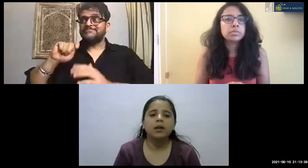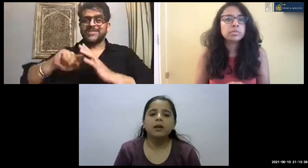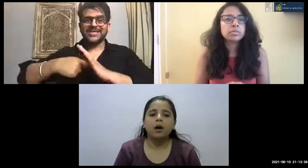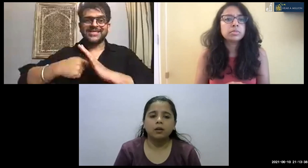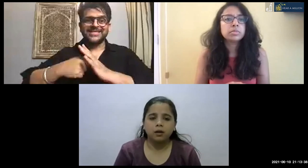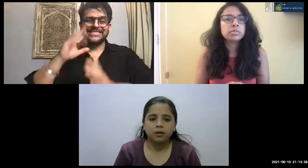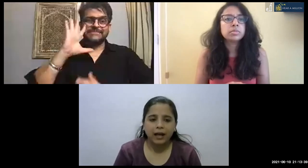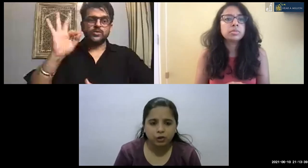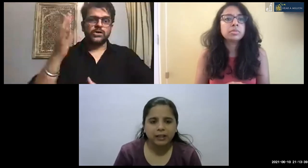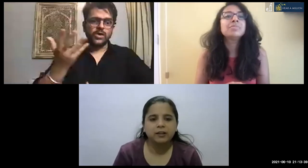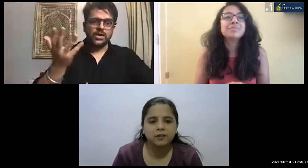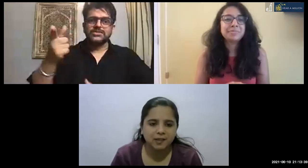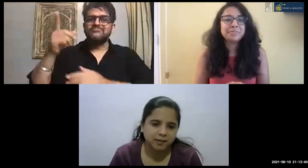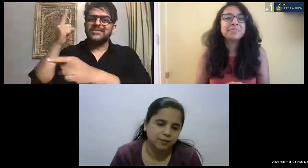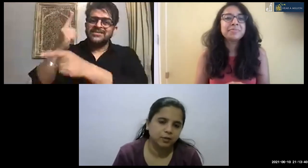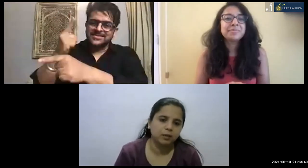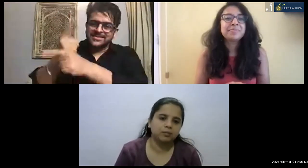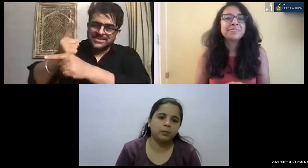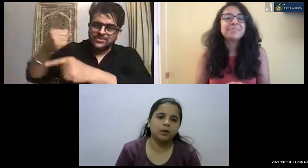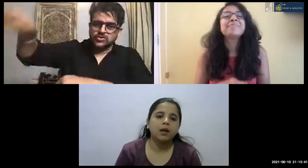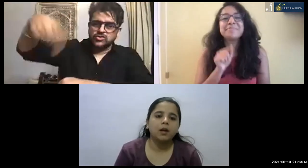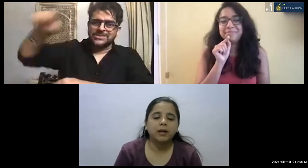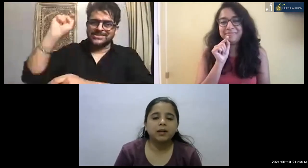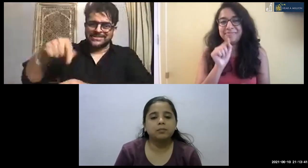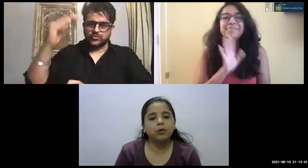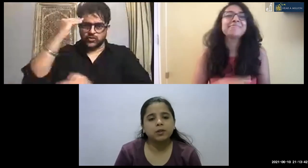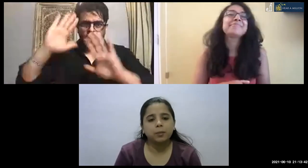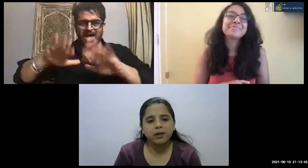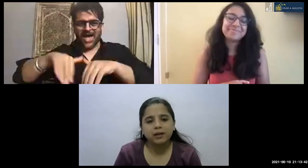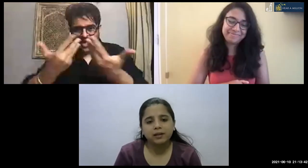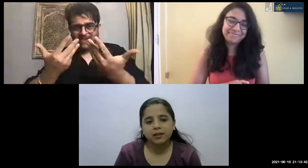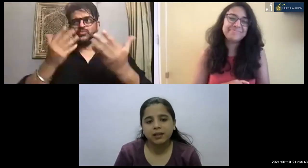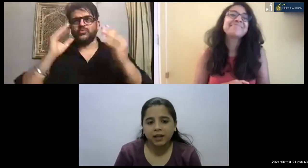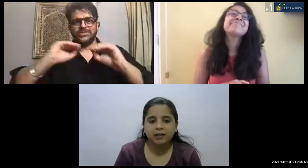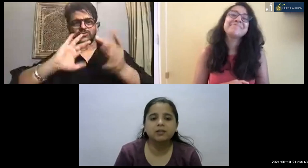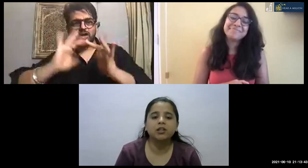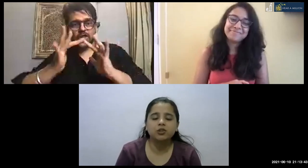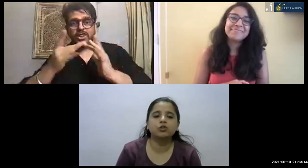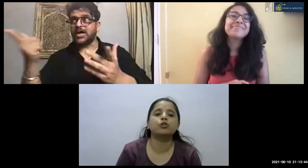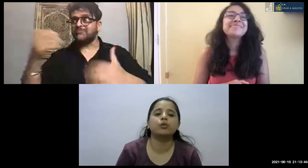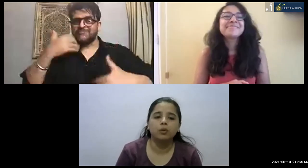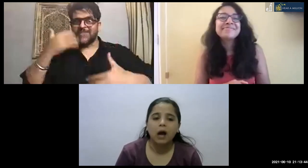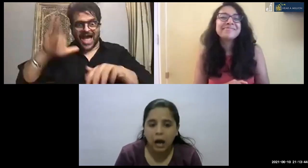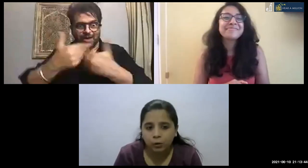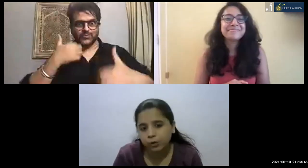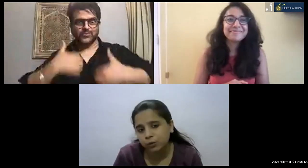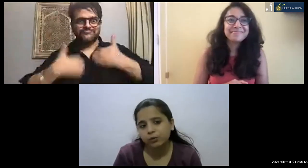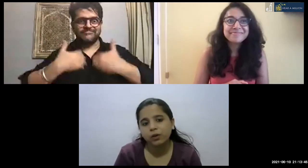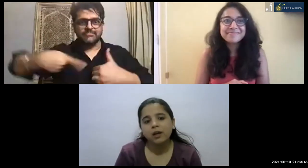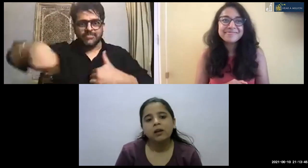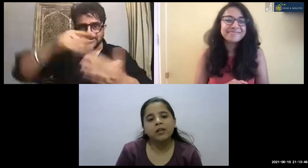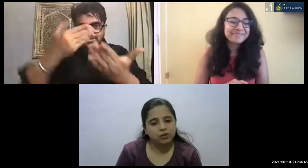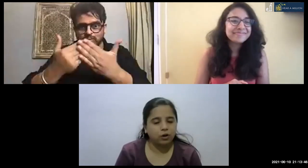education actually gives the success to the people, but it most important, the thing is teachers should know how